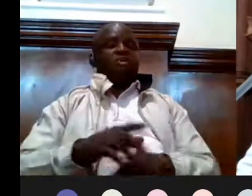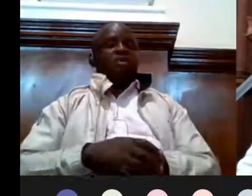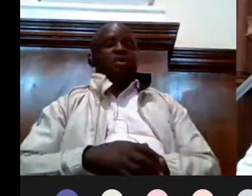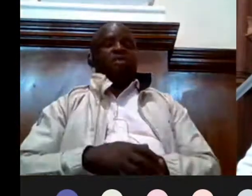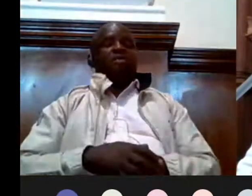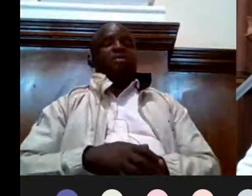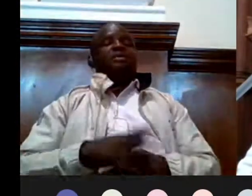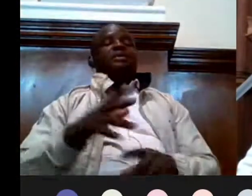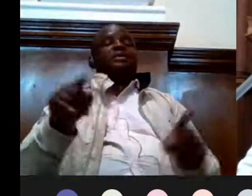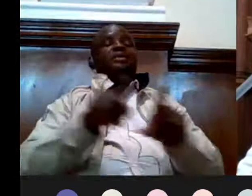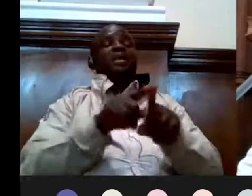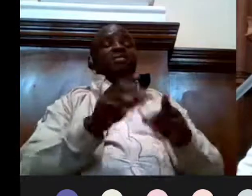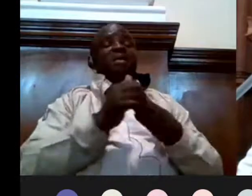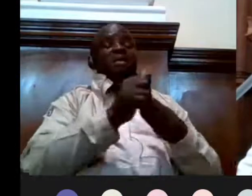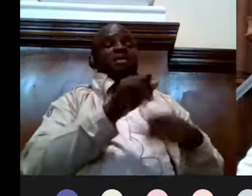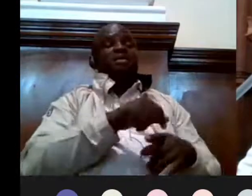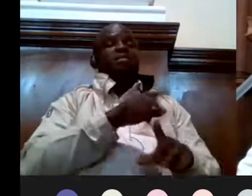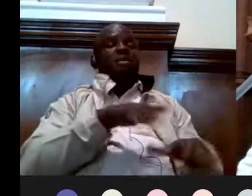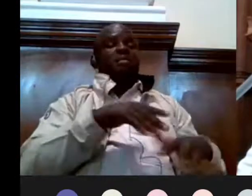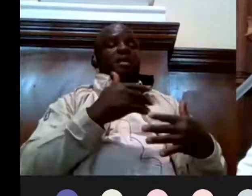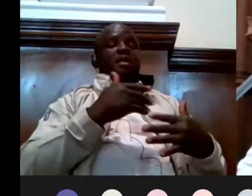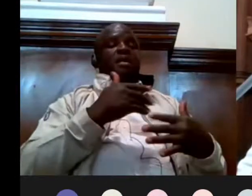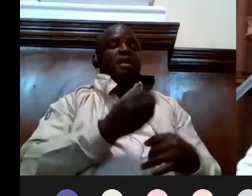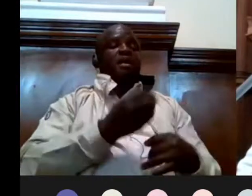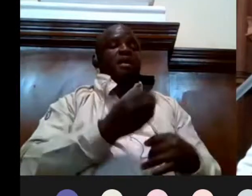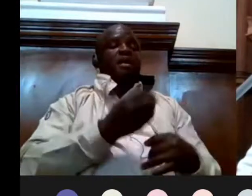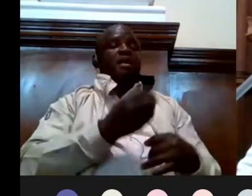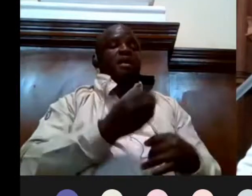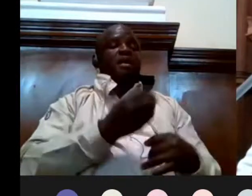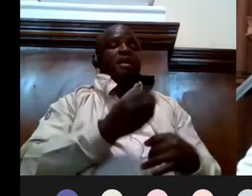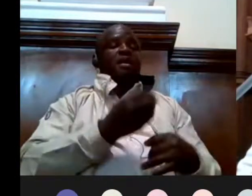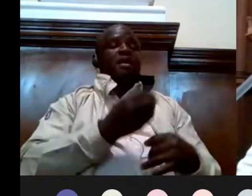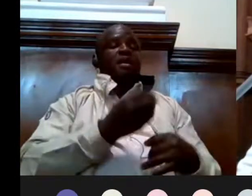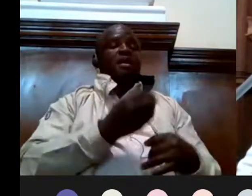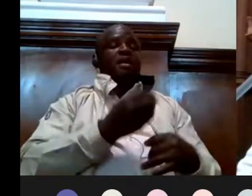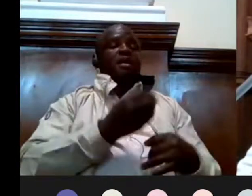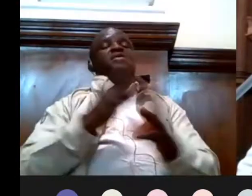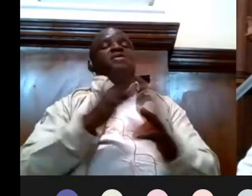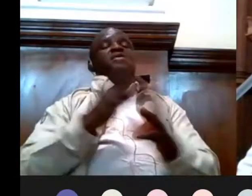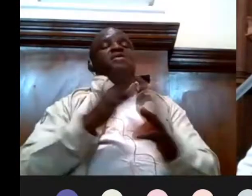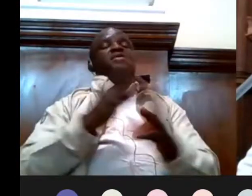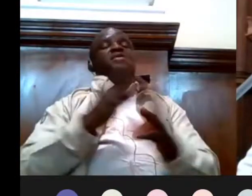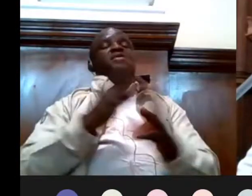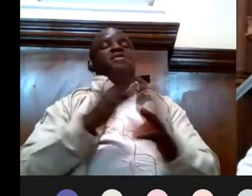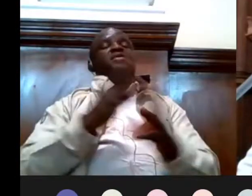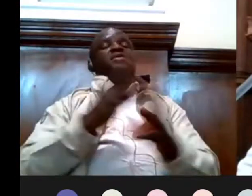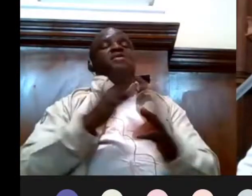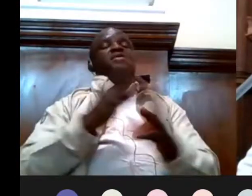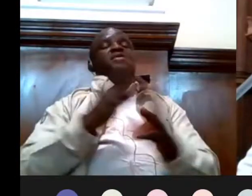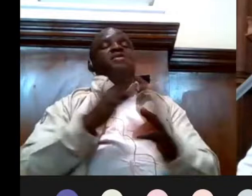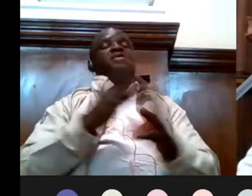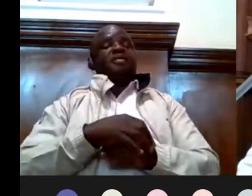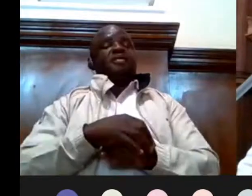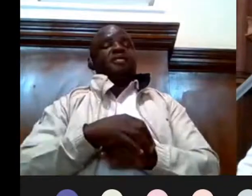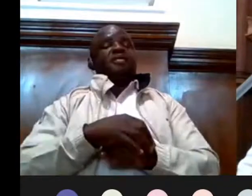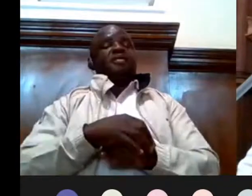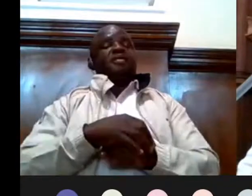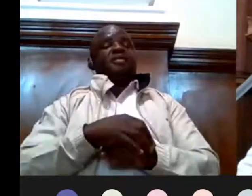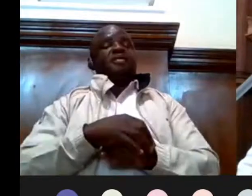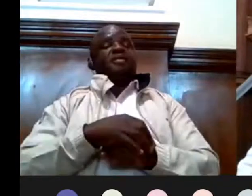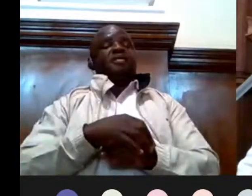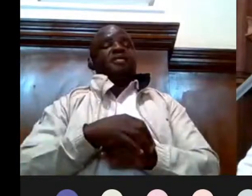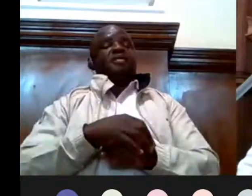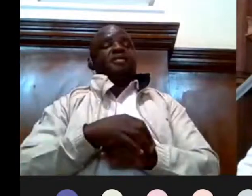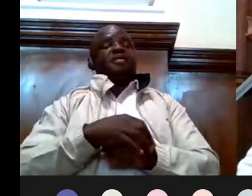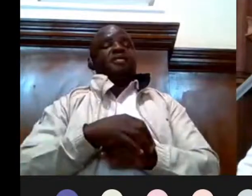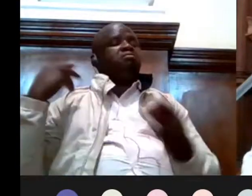and these same elected leaders in this legislature protect their colleagues in government. We have experienced